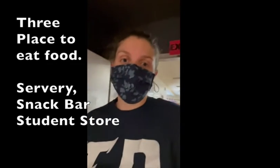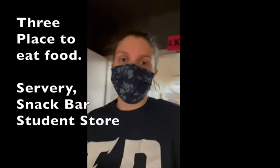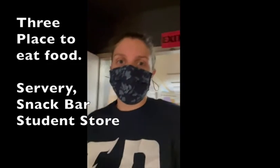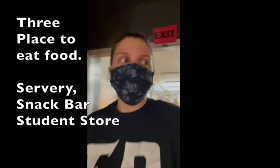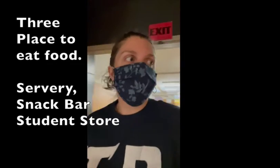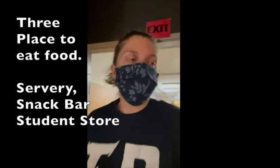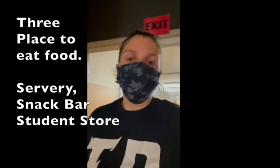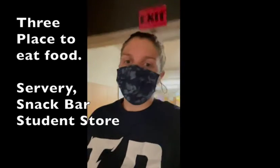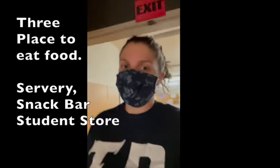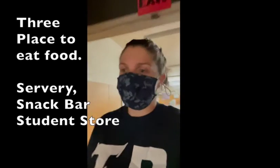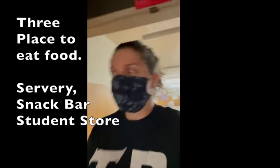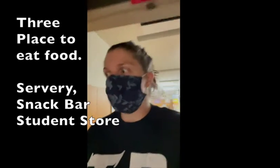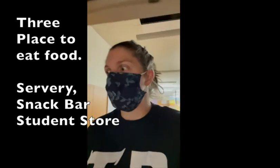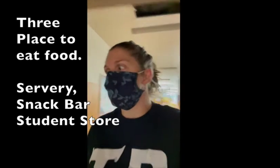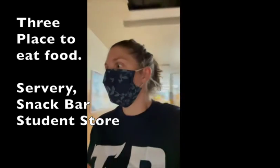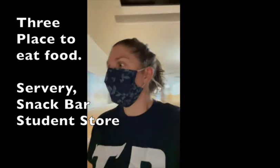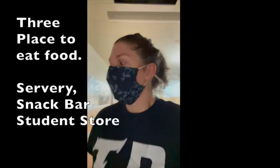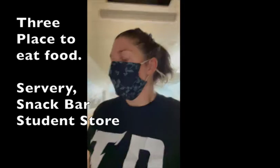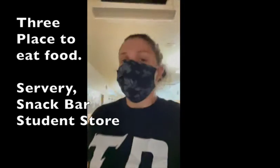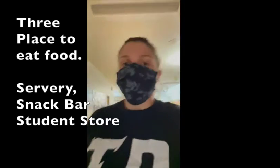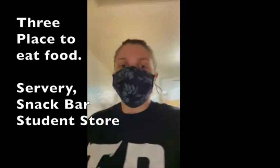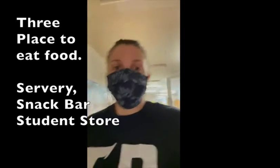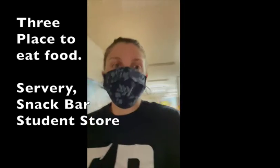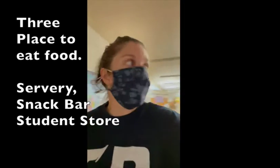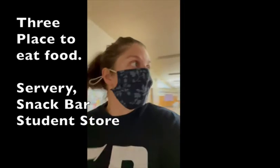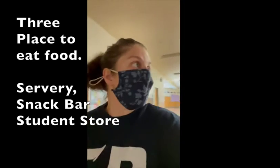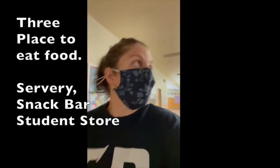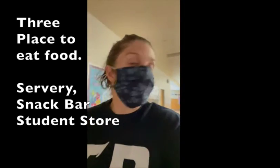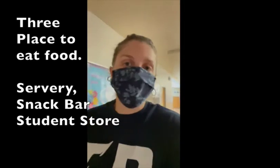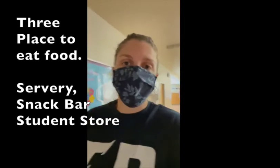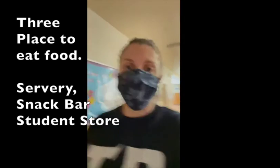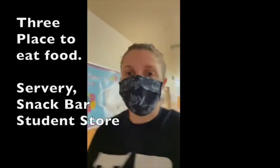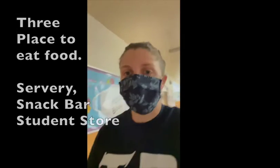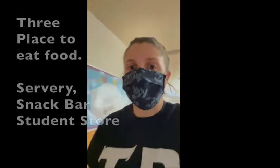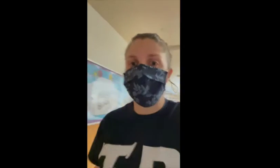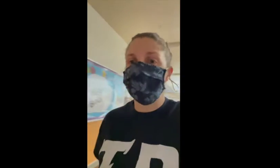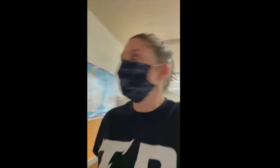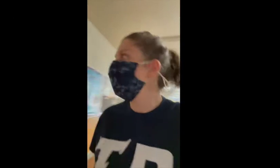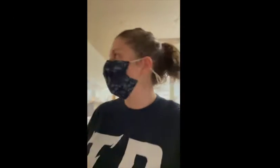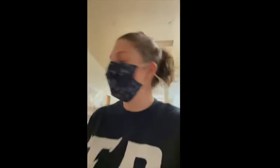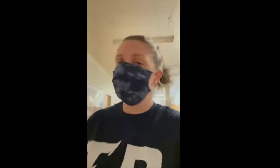credit, which is pretty cool. So we're coming through to the